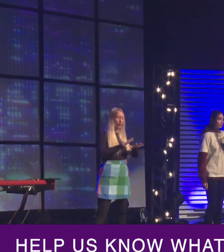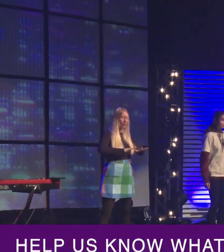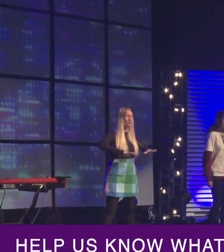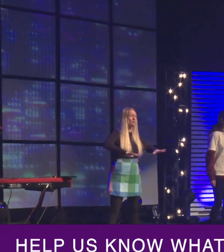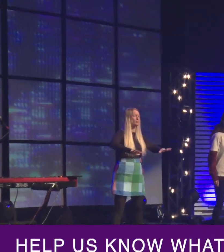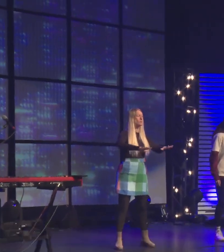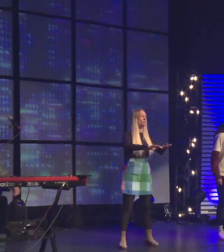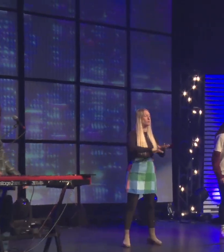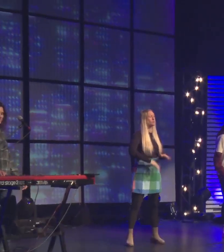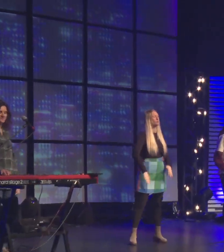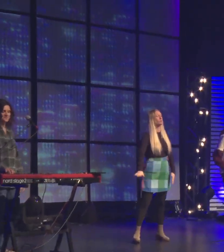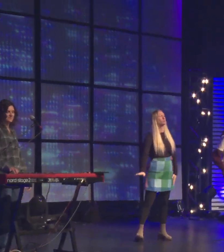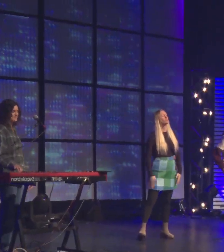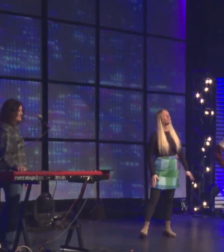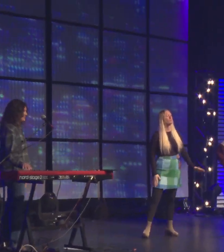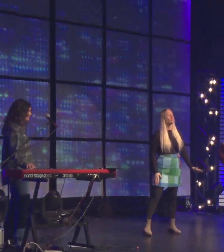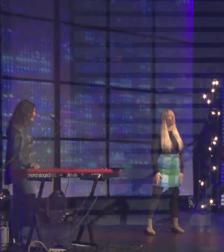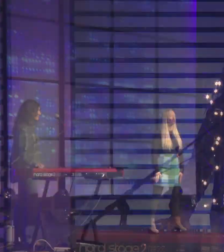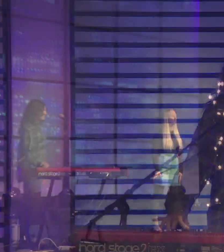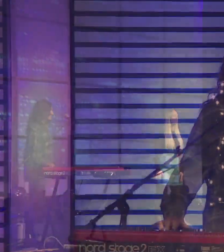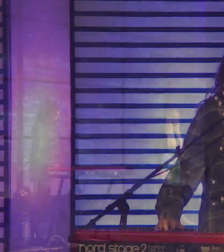over us.